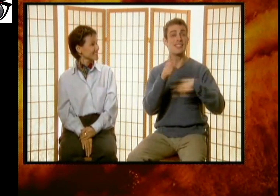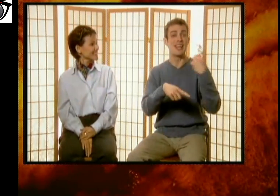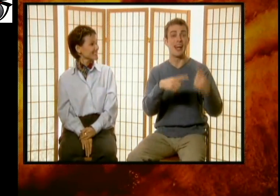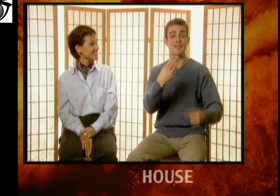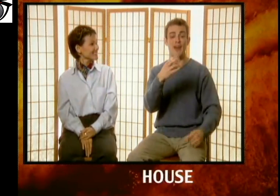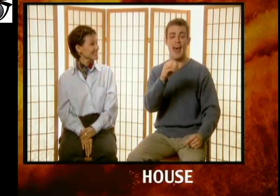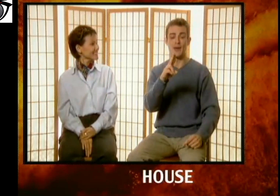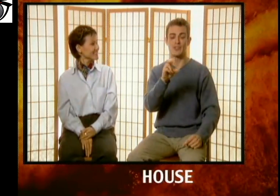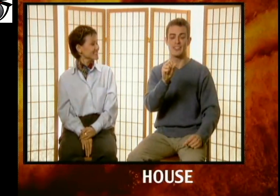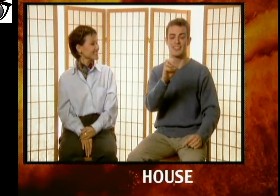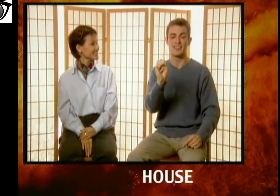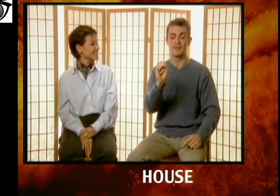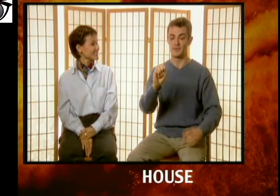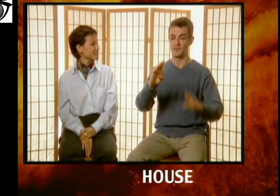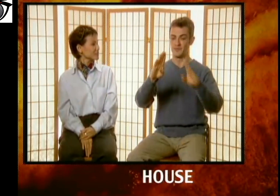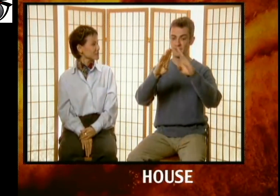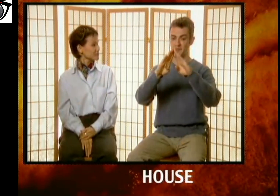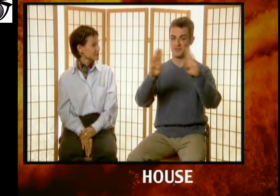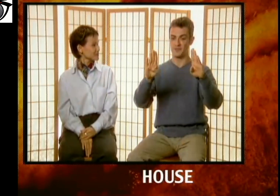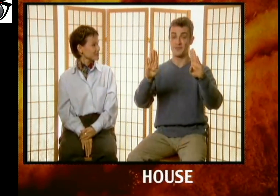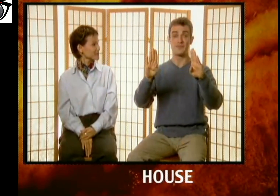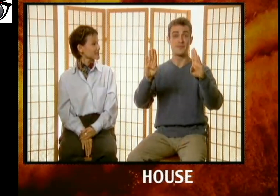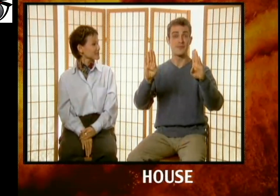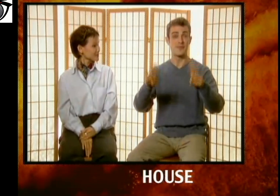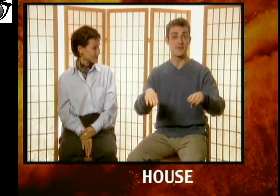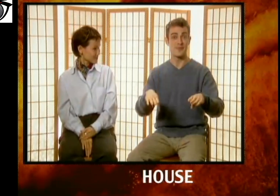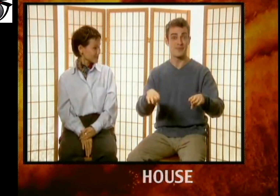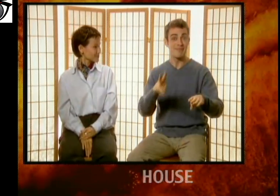And here's the sign for house.